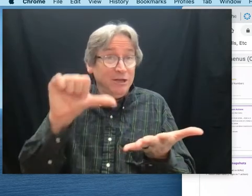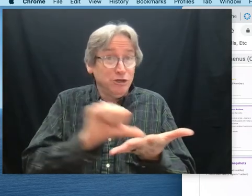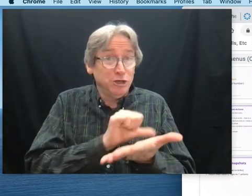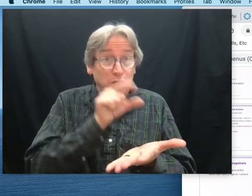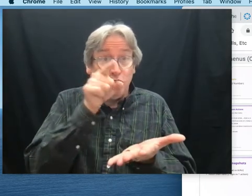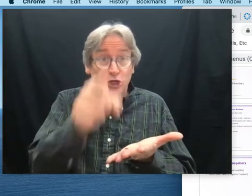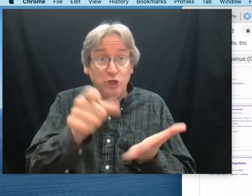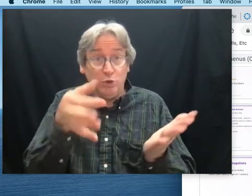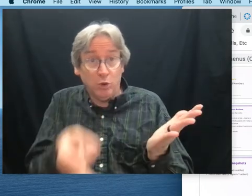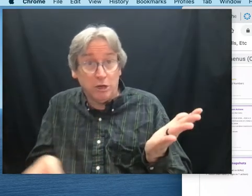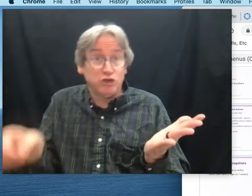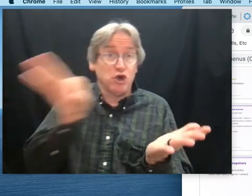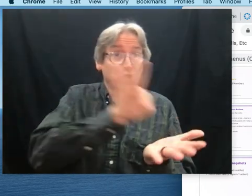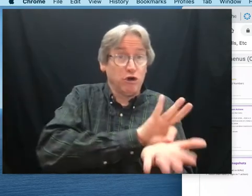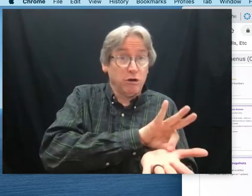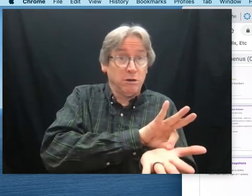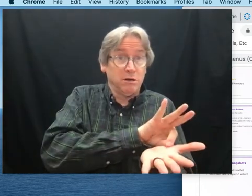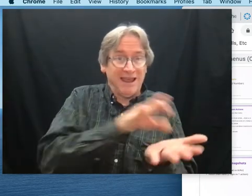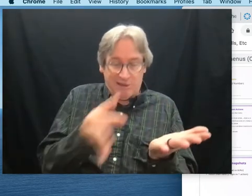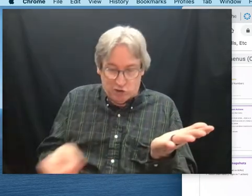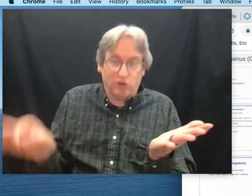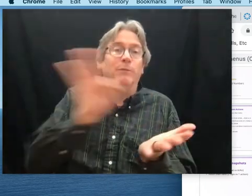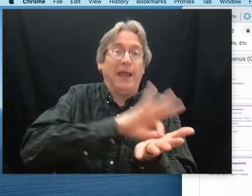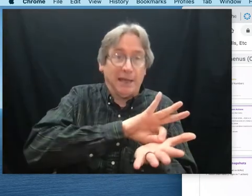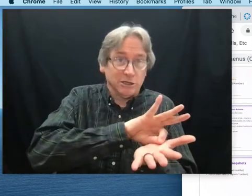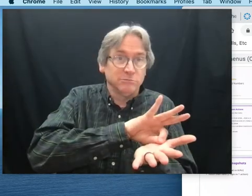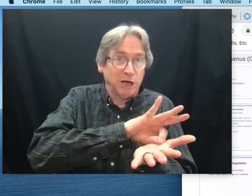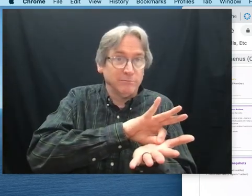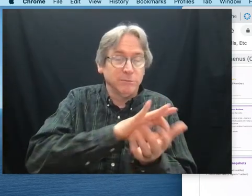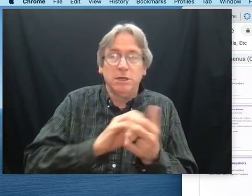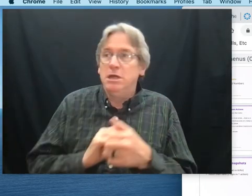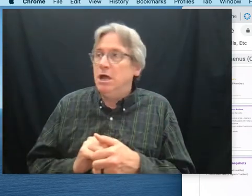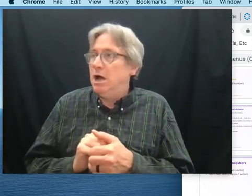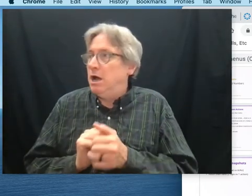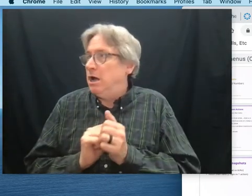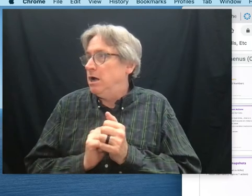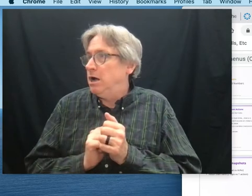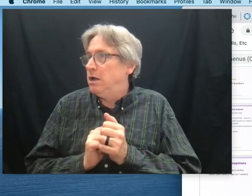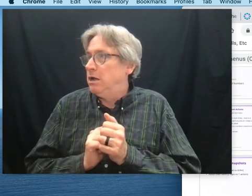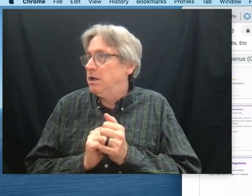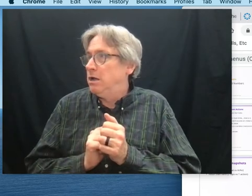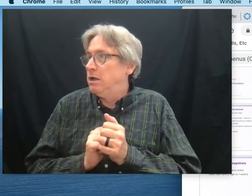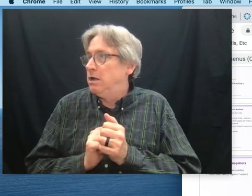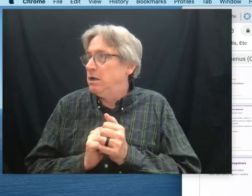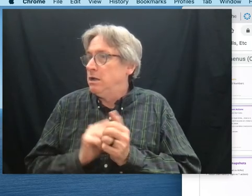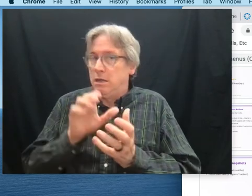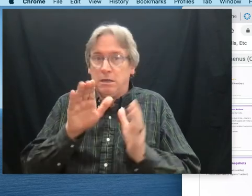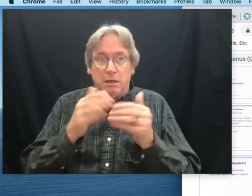page you turn turn the page right uh